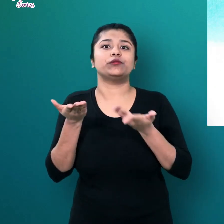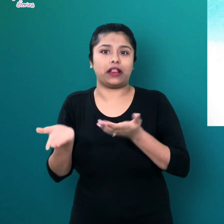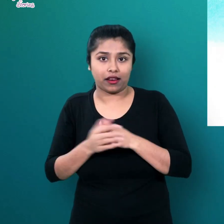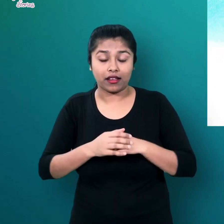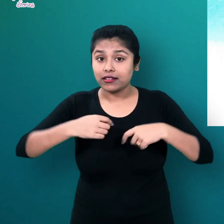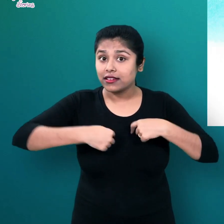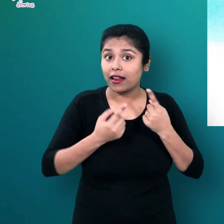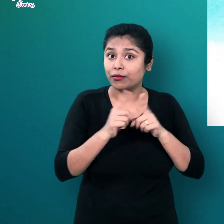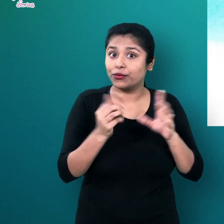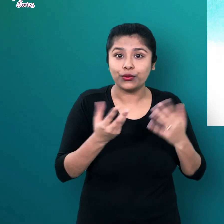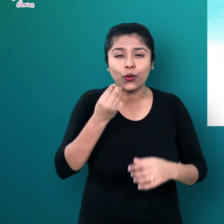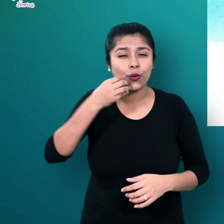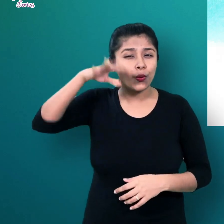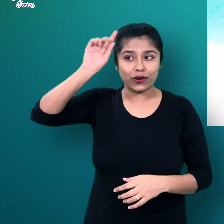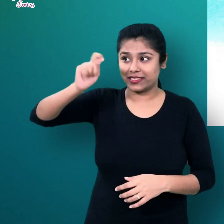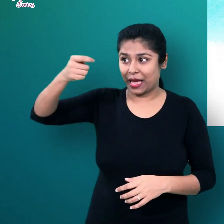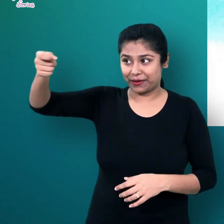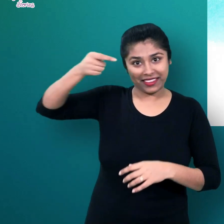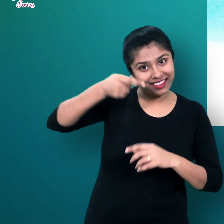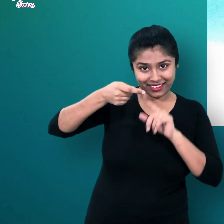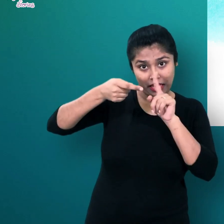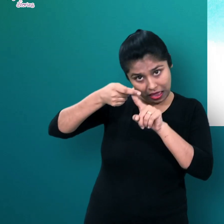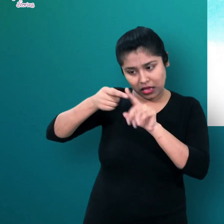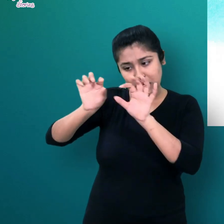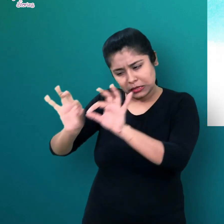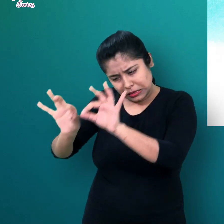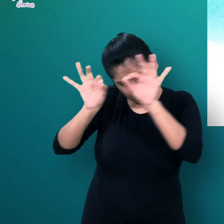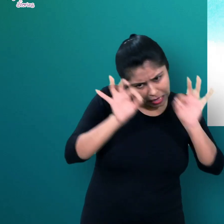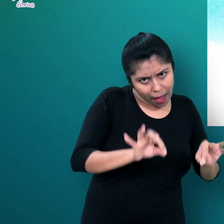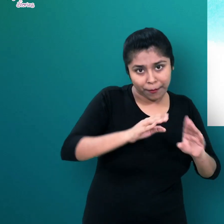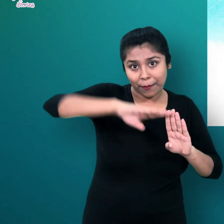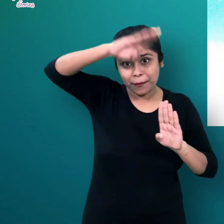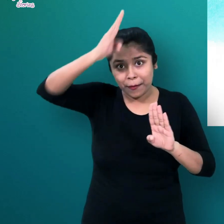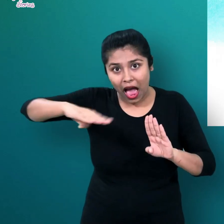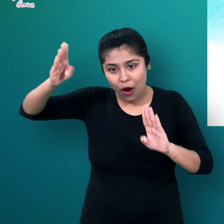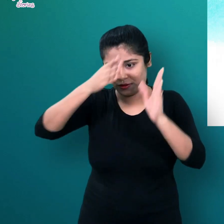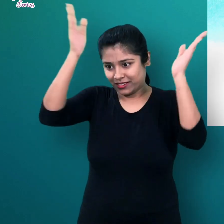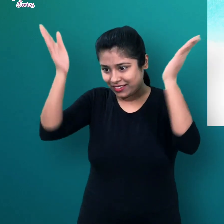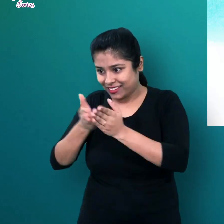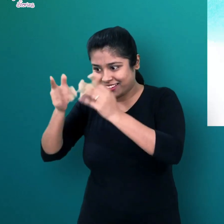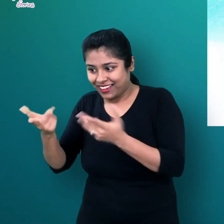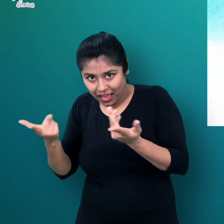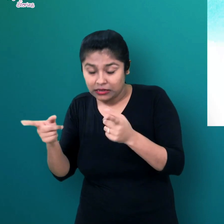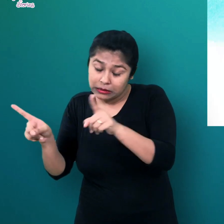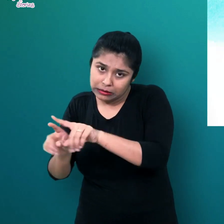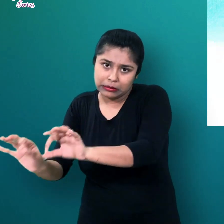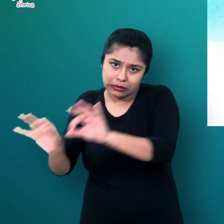lock opens. I am copying the mountains and valleys from the old key to the new one."